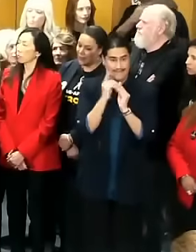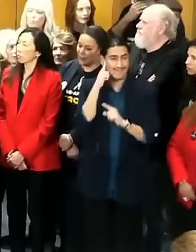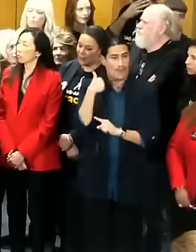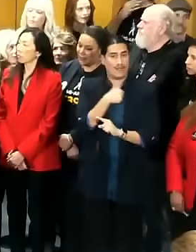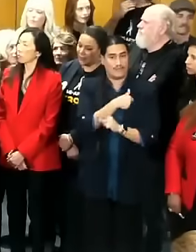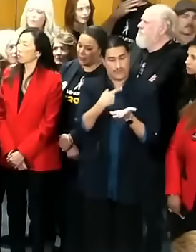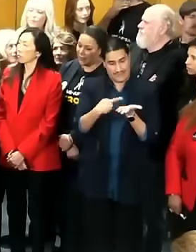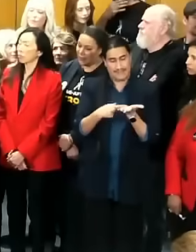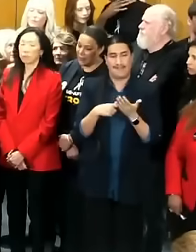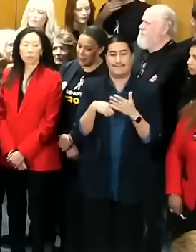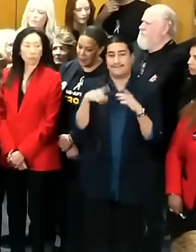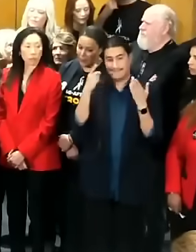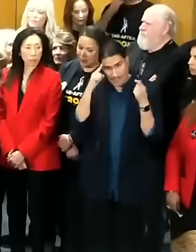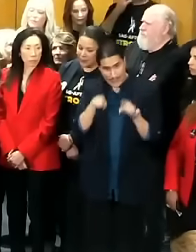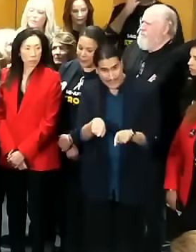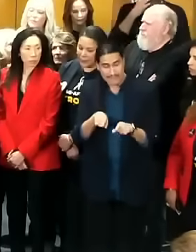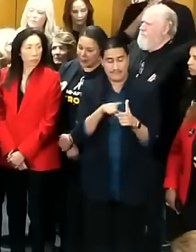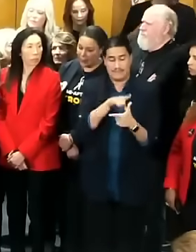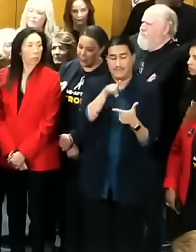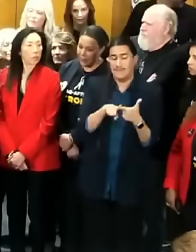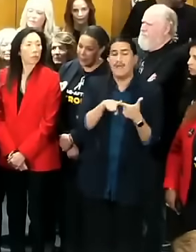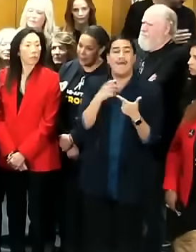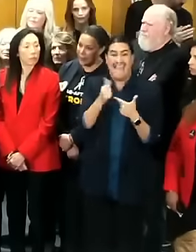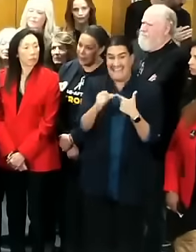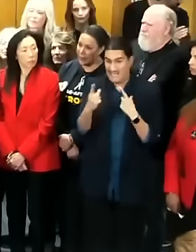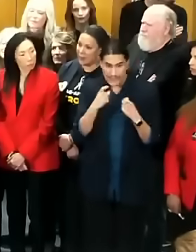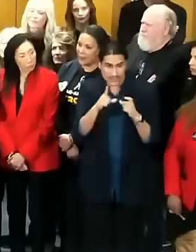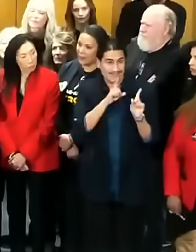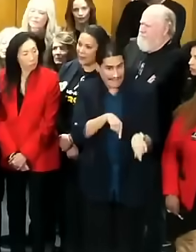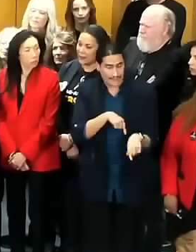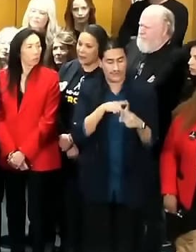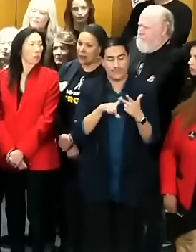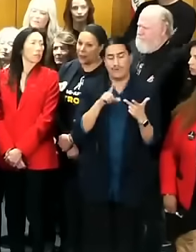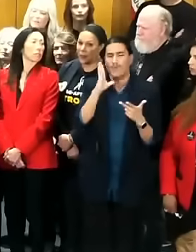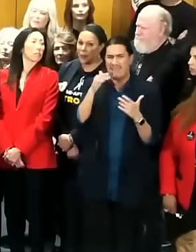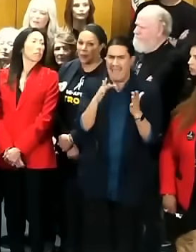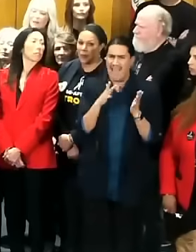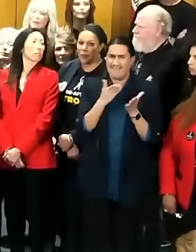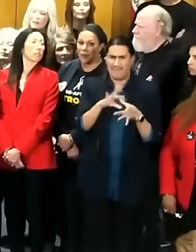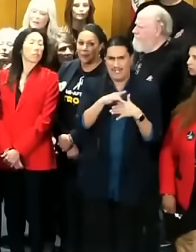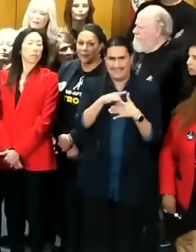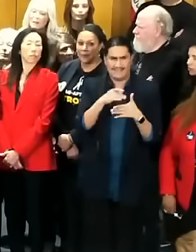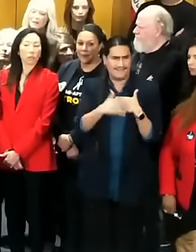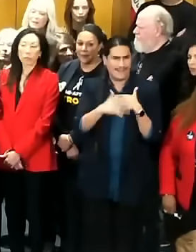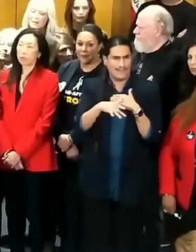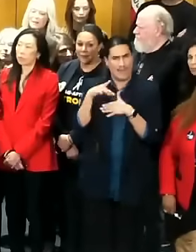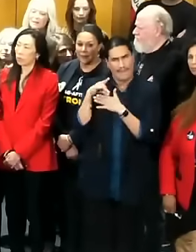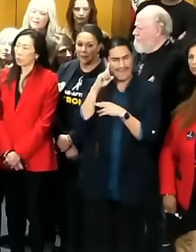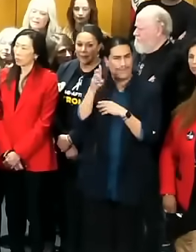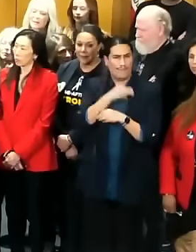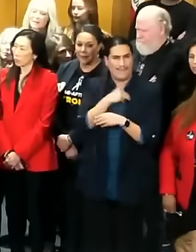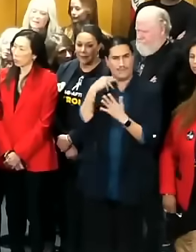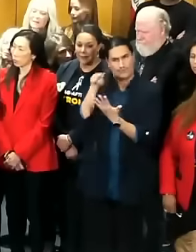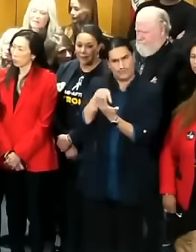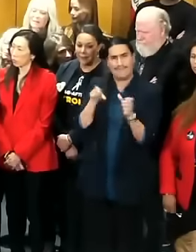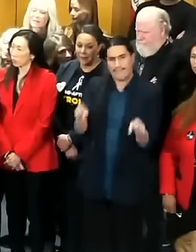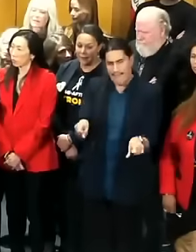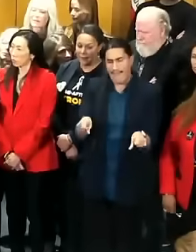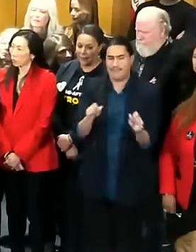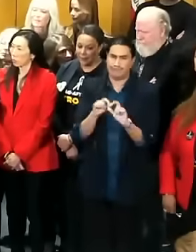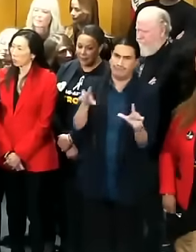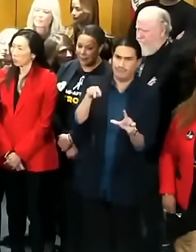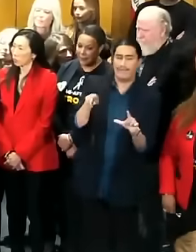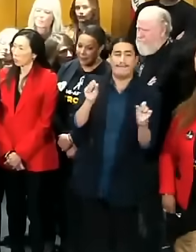deal and answer any questions that they may have. Obviously, there'll be materials available online for our members, and that will